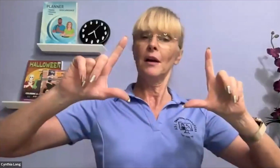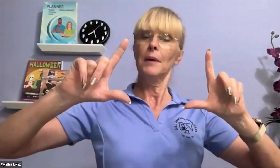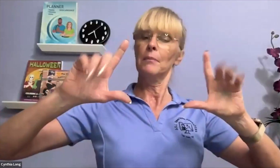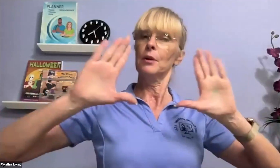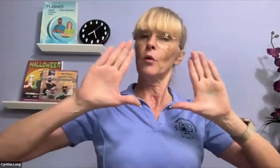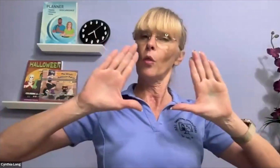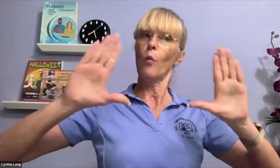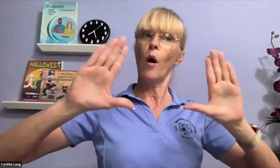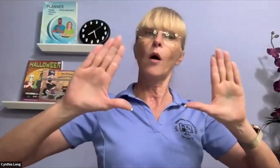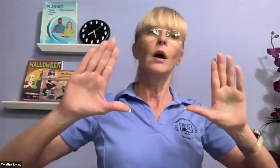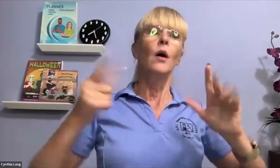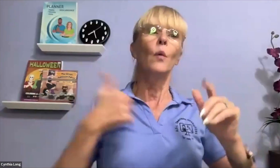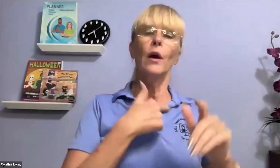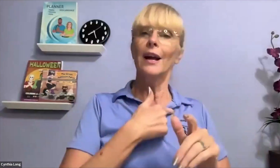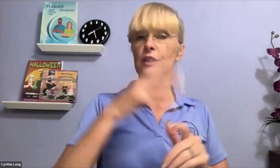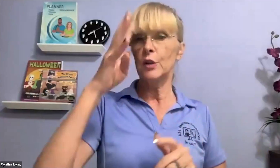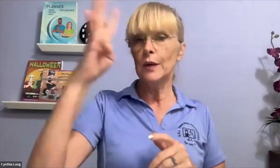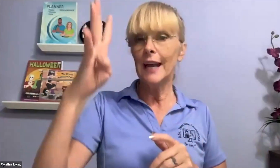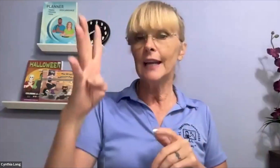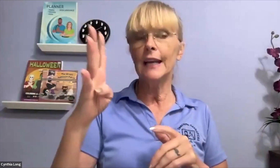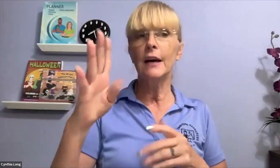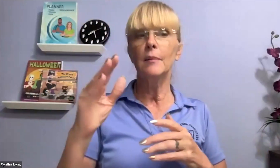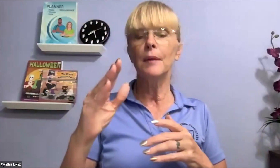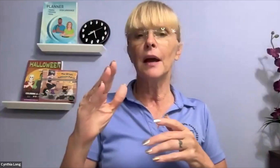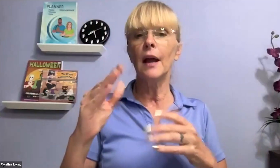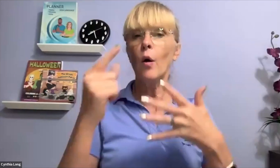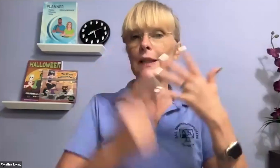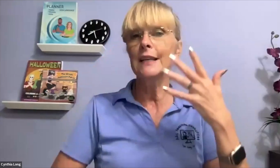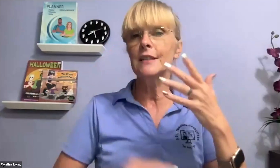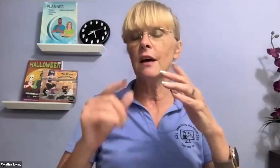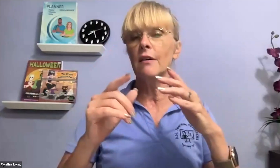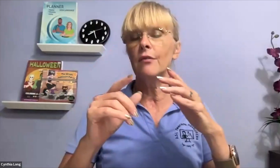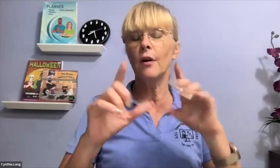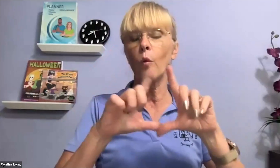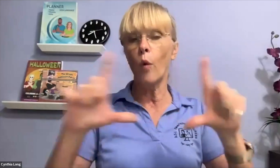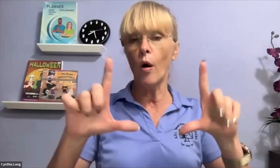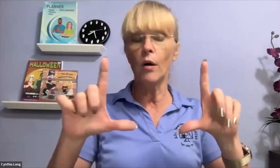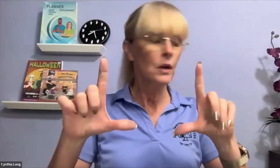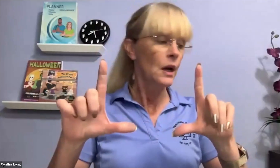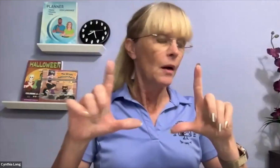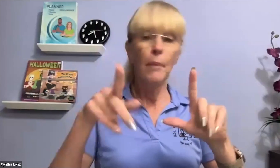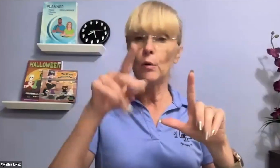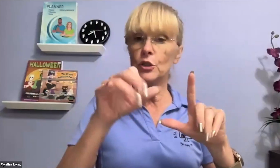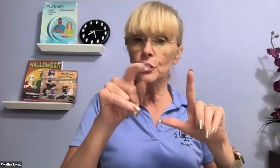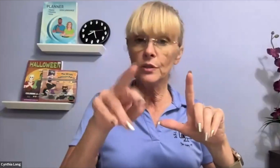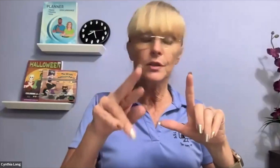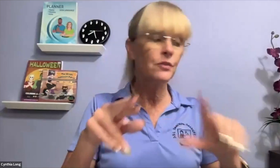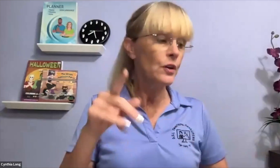up and put it on the wall. We are actually creating a whole list of wall posters for